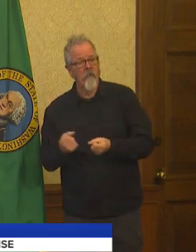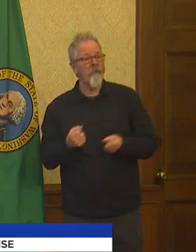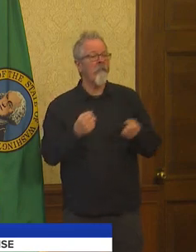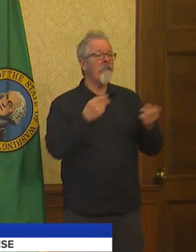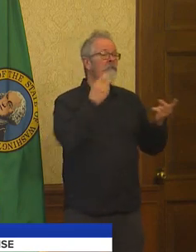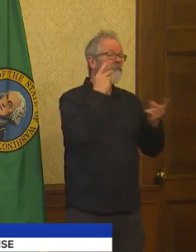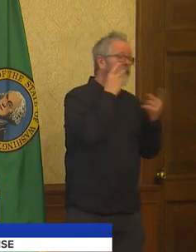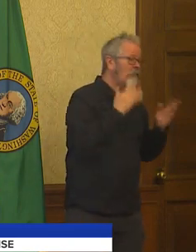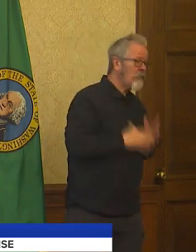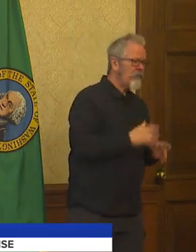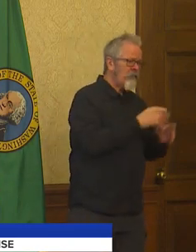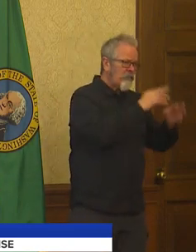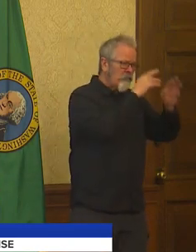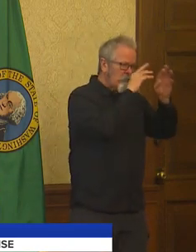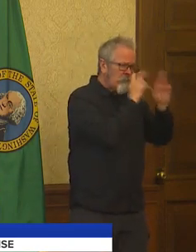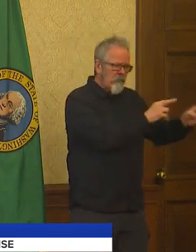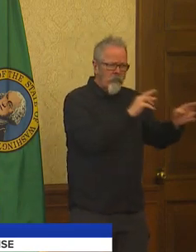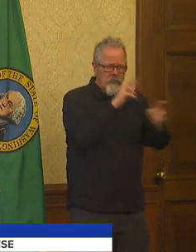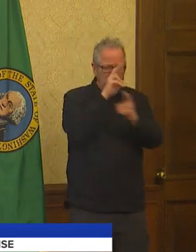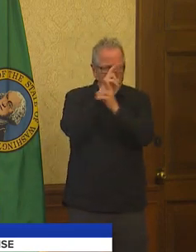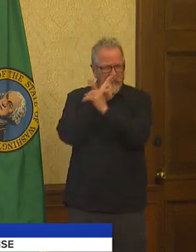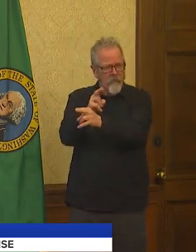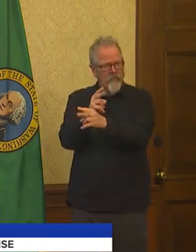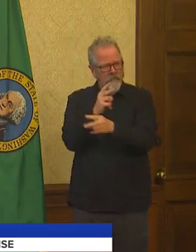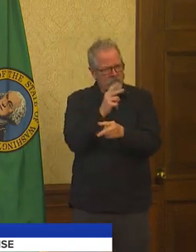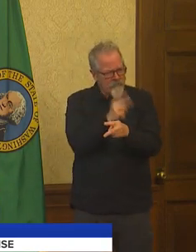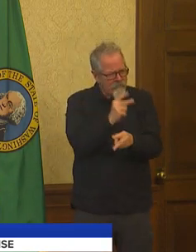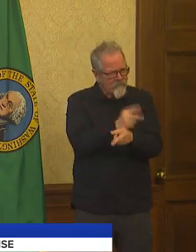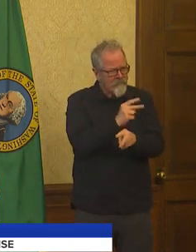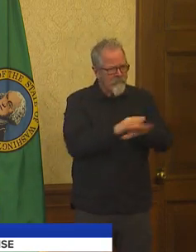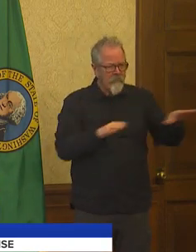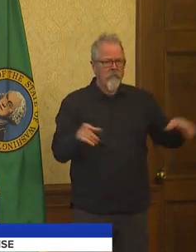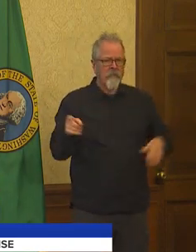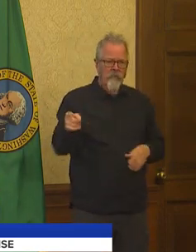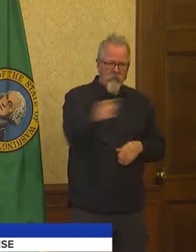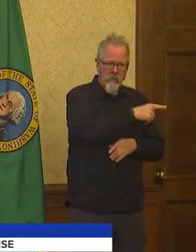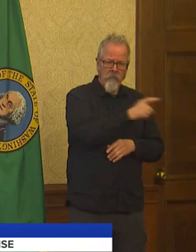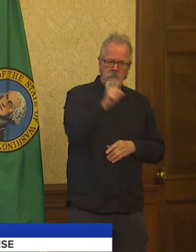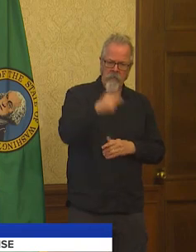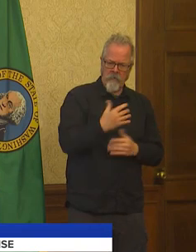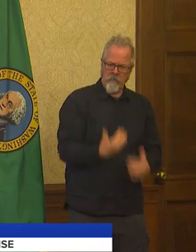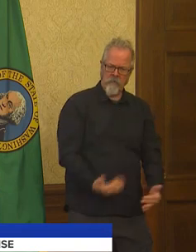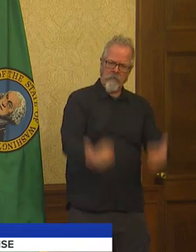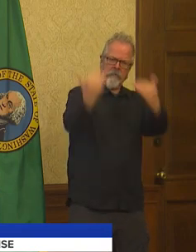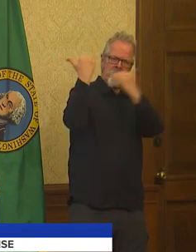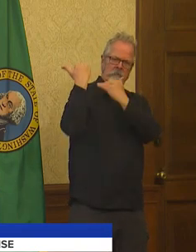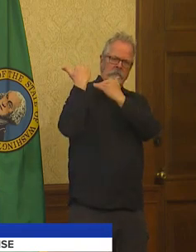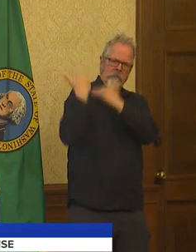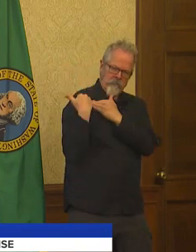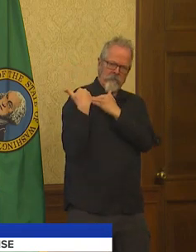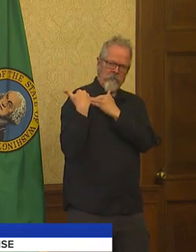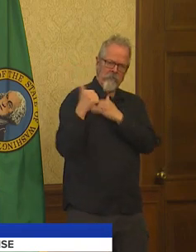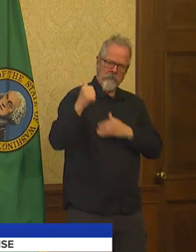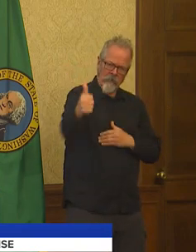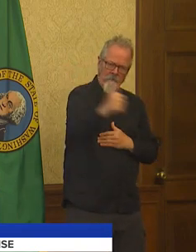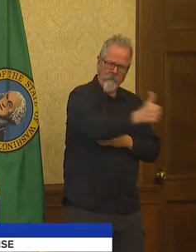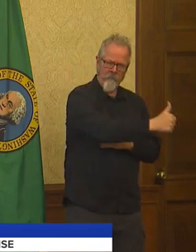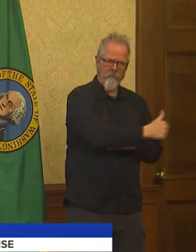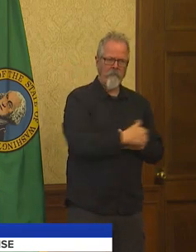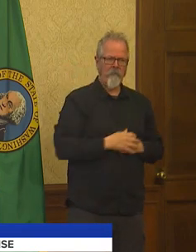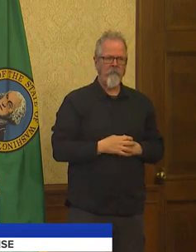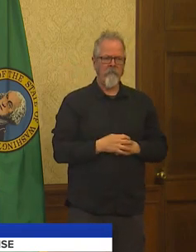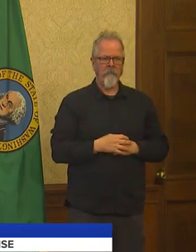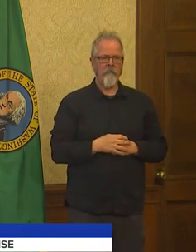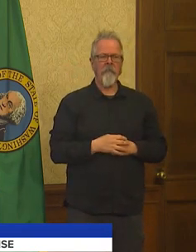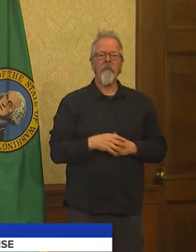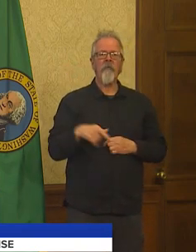Before you leave, make sure you prepare, that you have hand sanitizer, water, a mask, that you make sure when you arrive you avoid